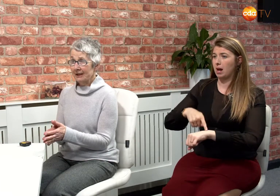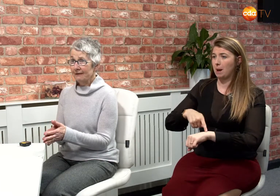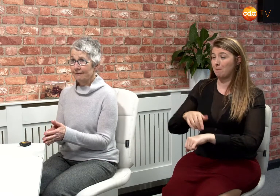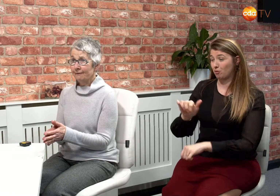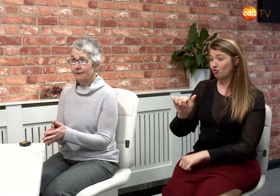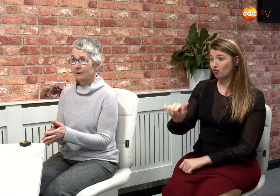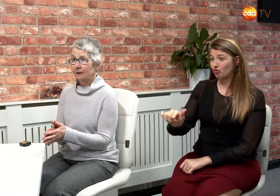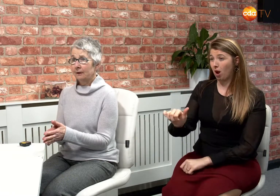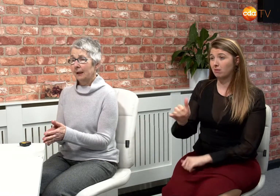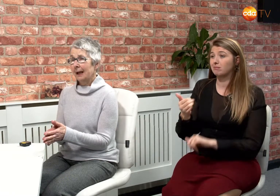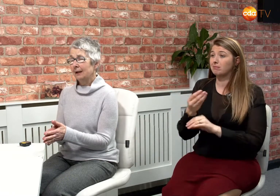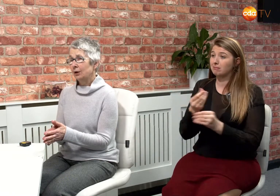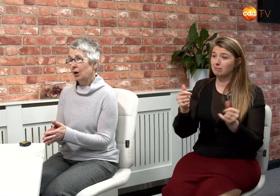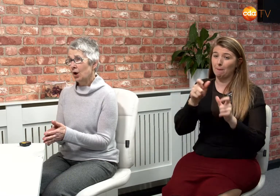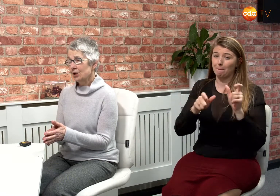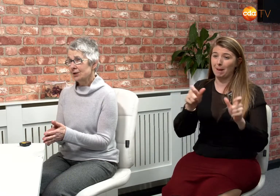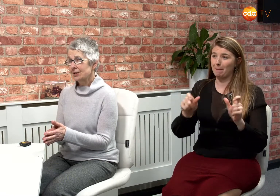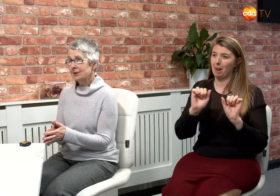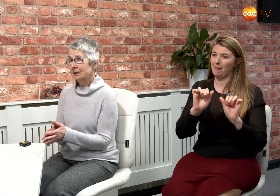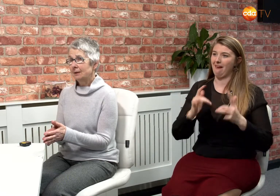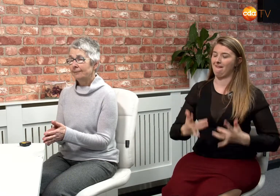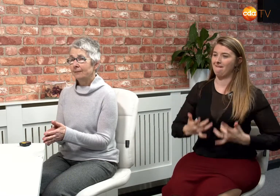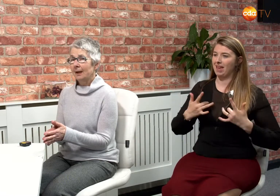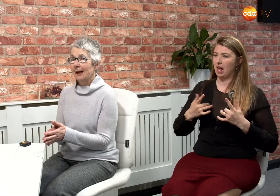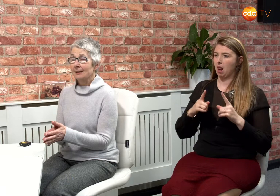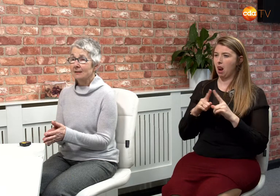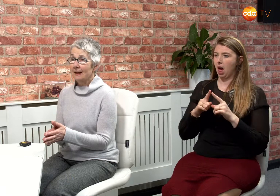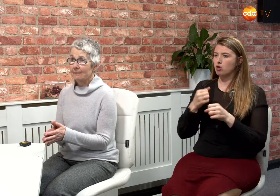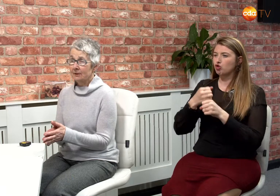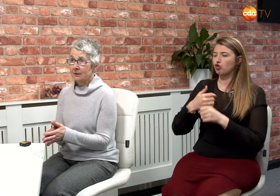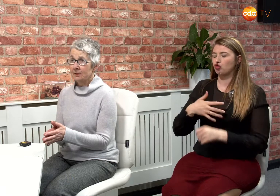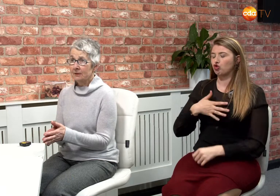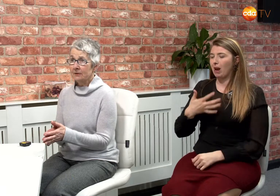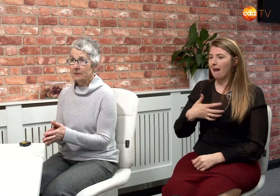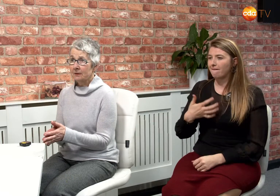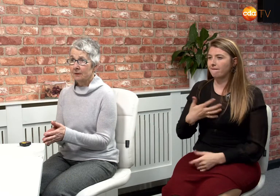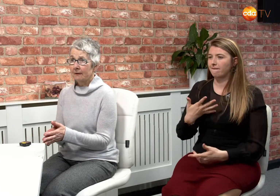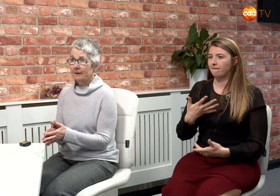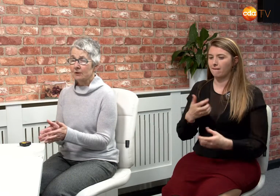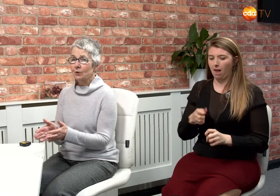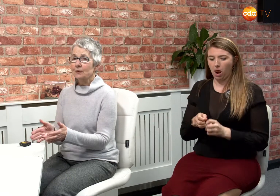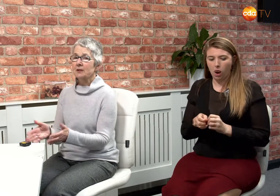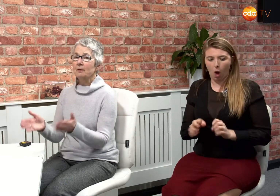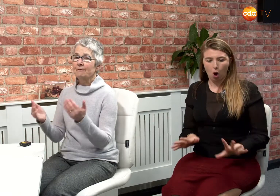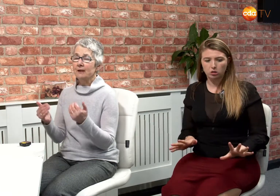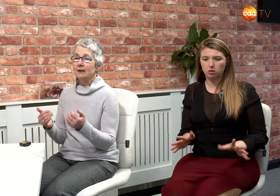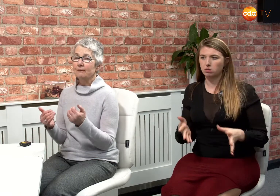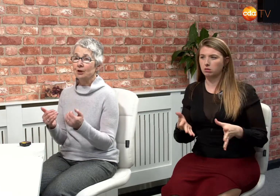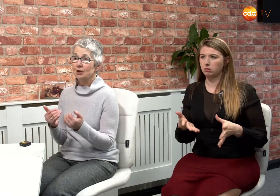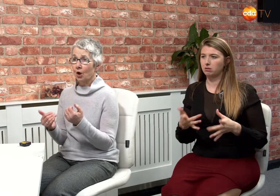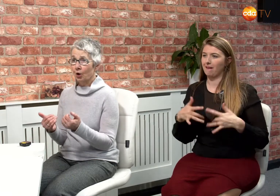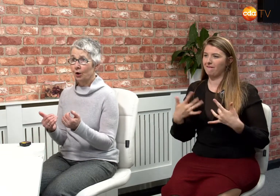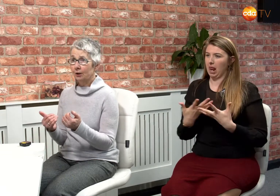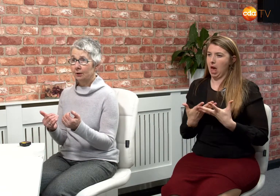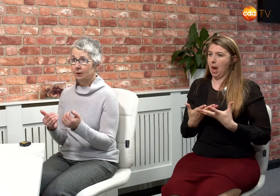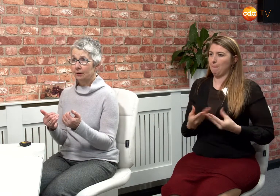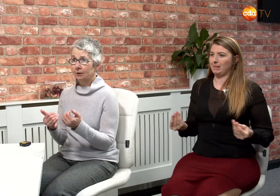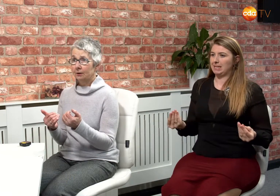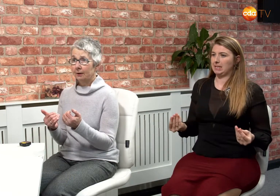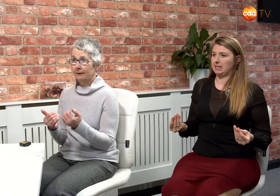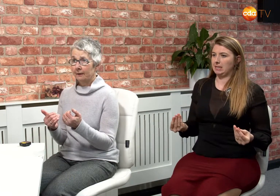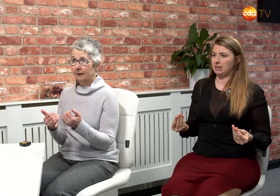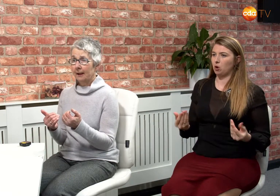of grief and loss and emptiness, there's also a feeling of shock